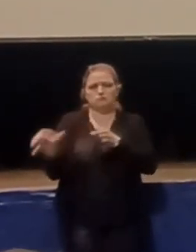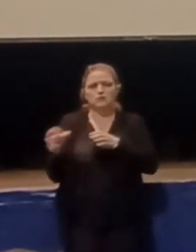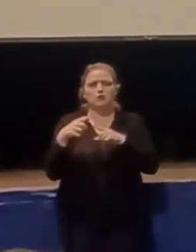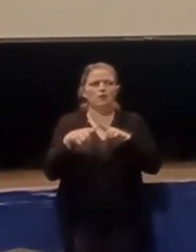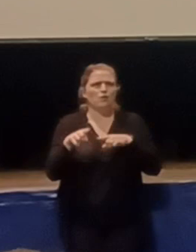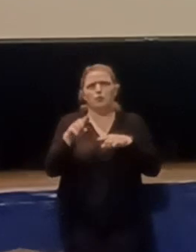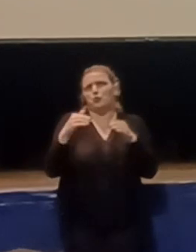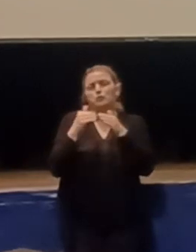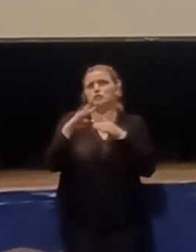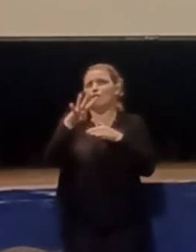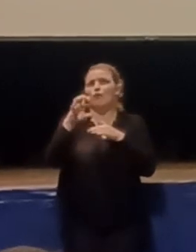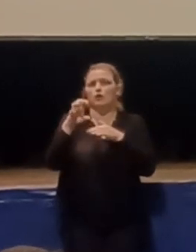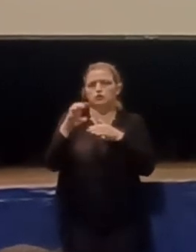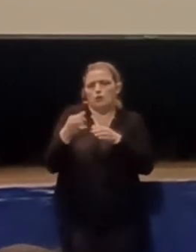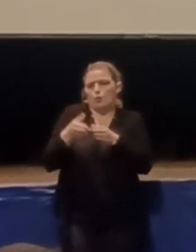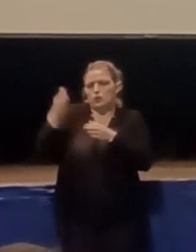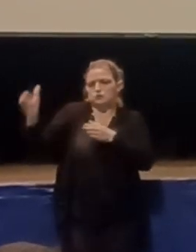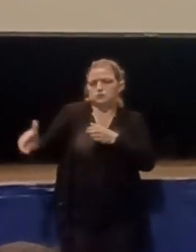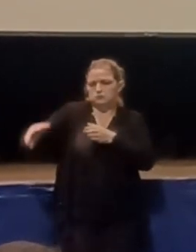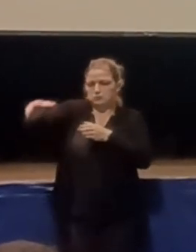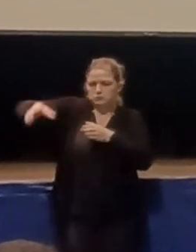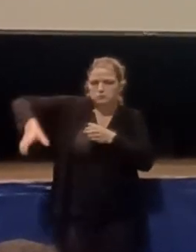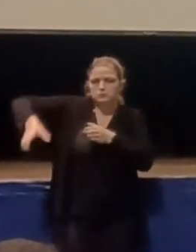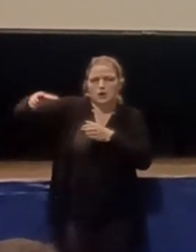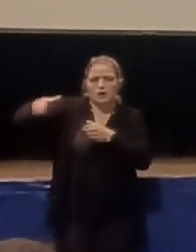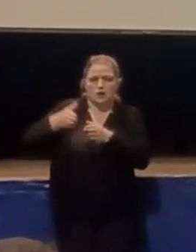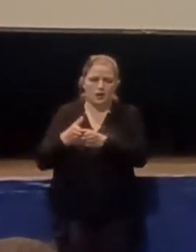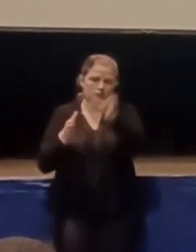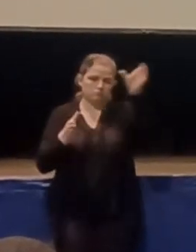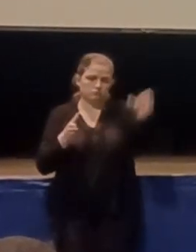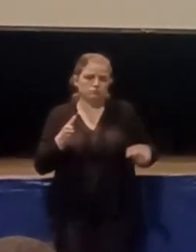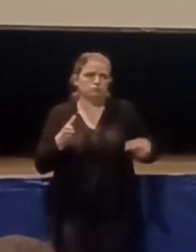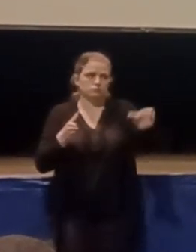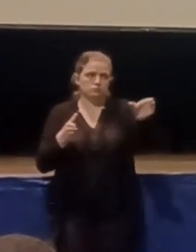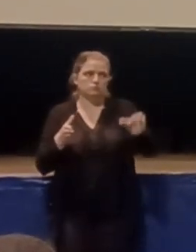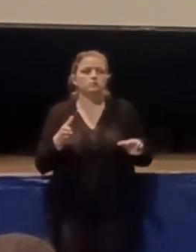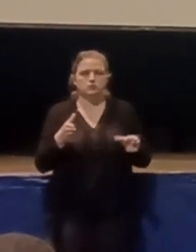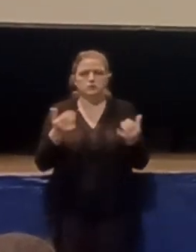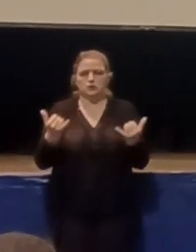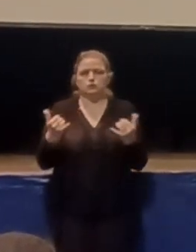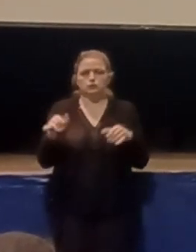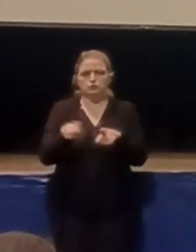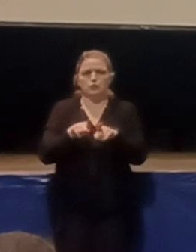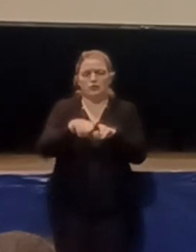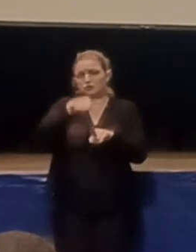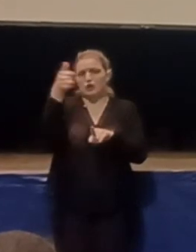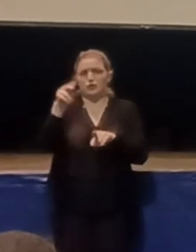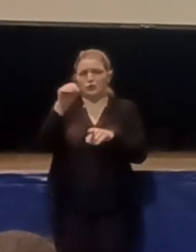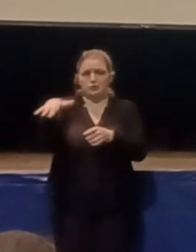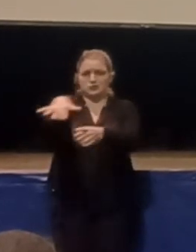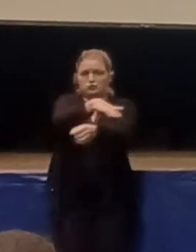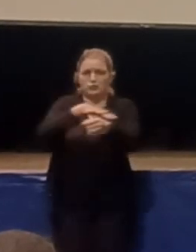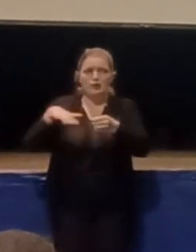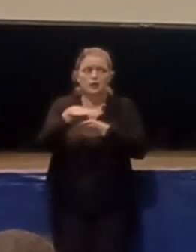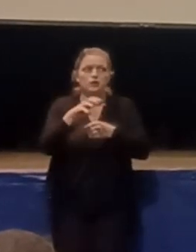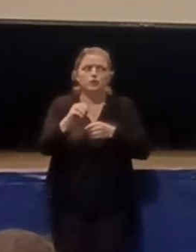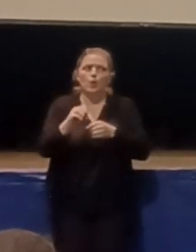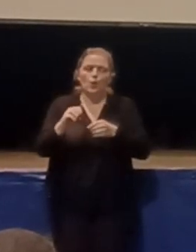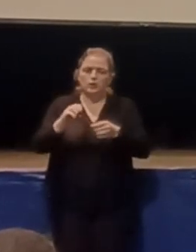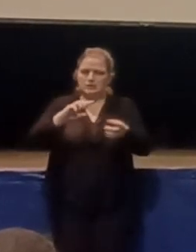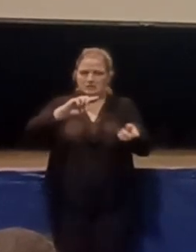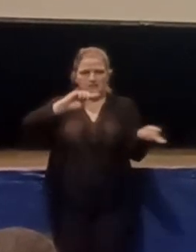units on one side of Washington Street and now in the old Fitzgerald parking lot down there, and other units that are around it. So there's a